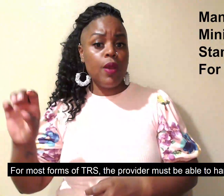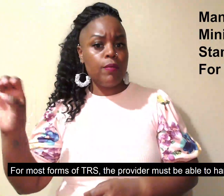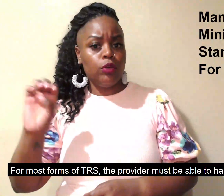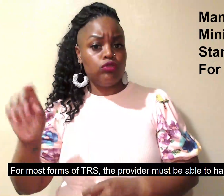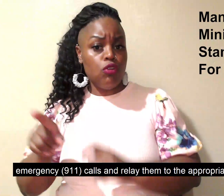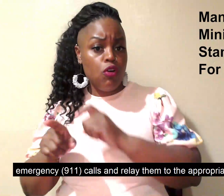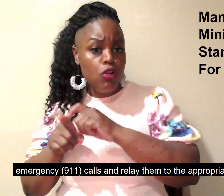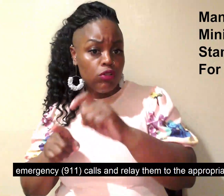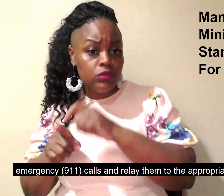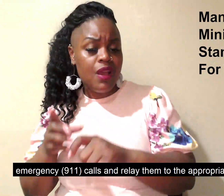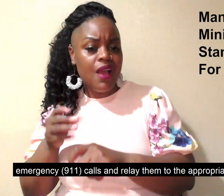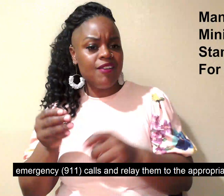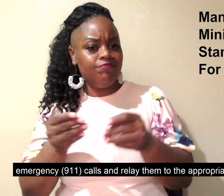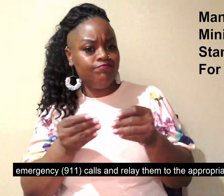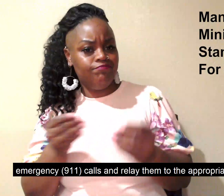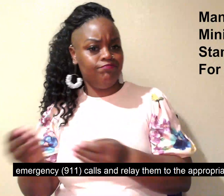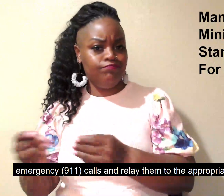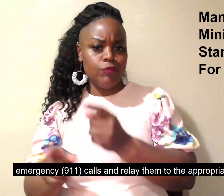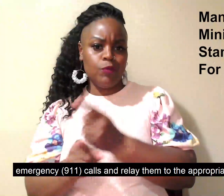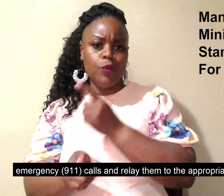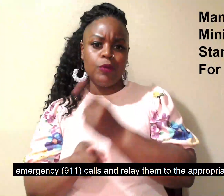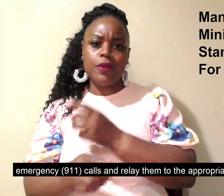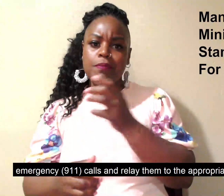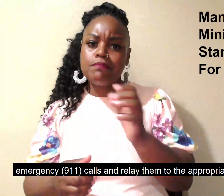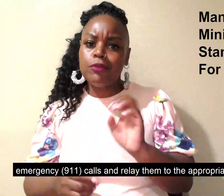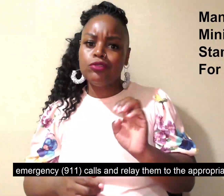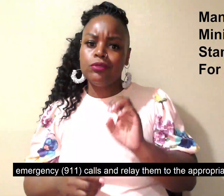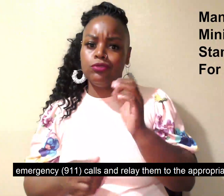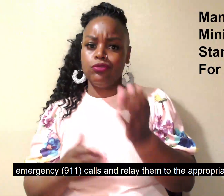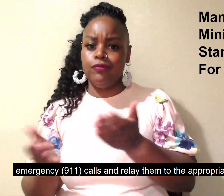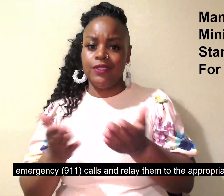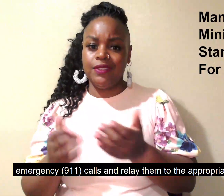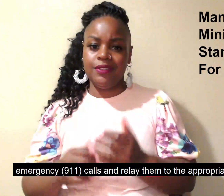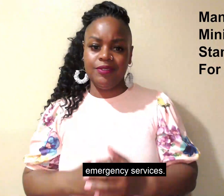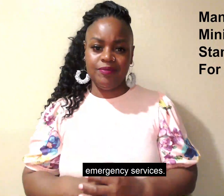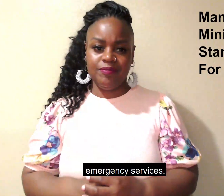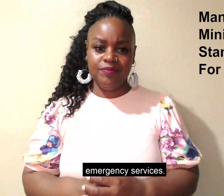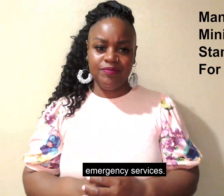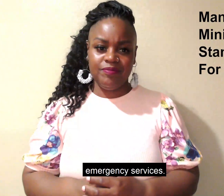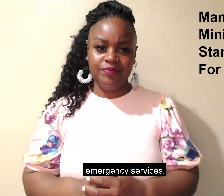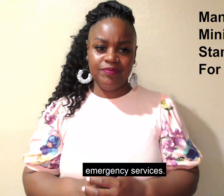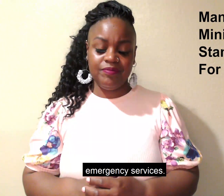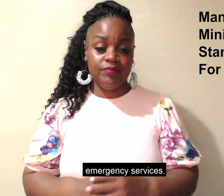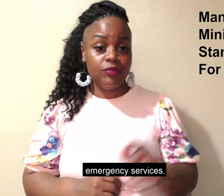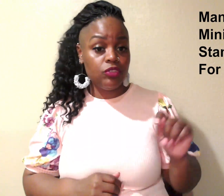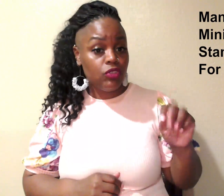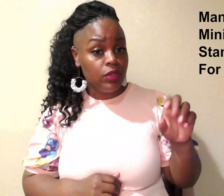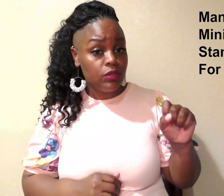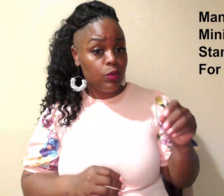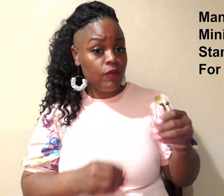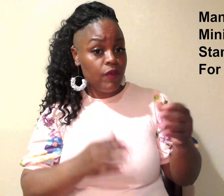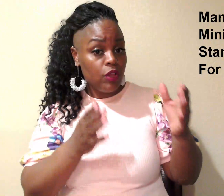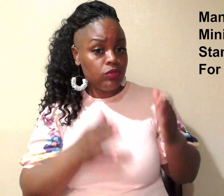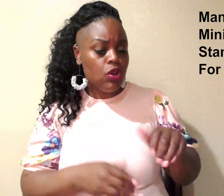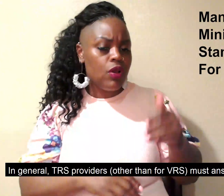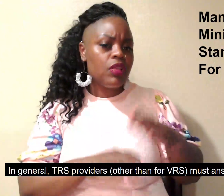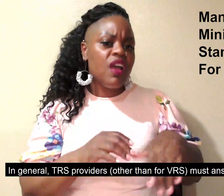able to handle 911 emergency calls and relay them to the appropriate emergency services. In